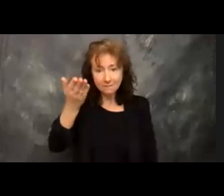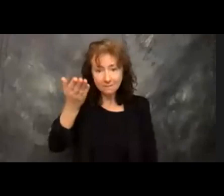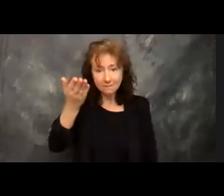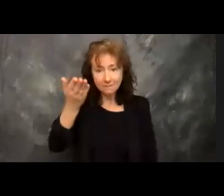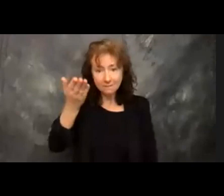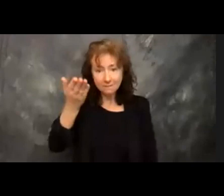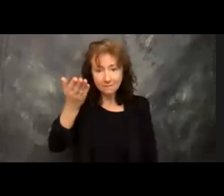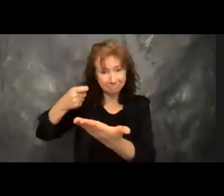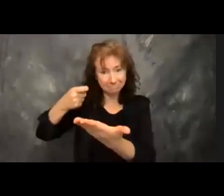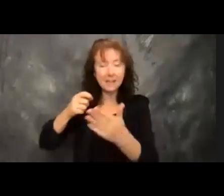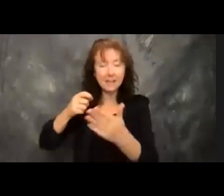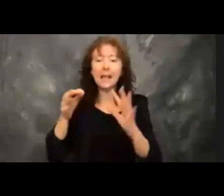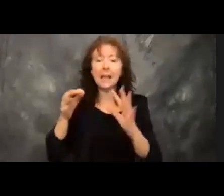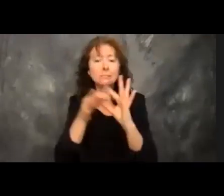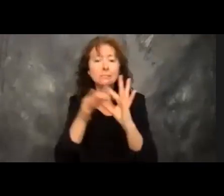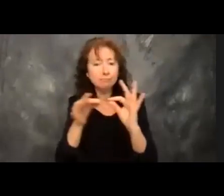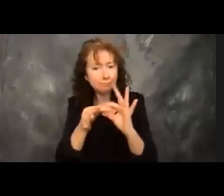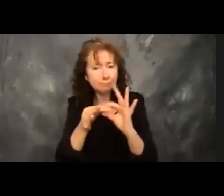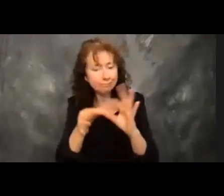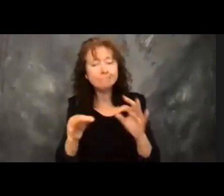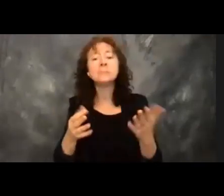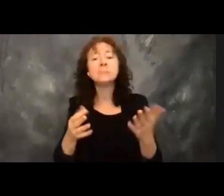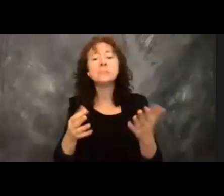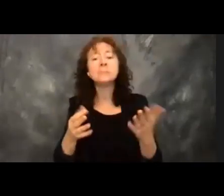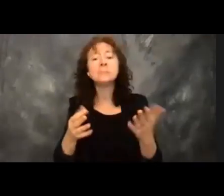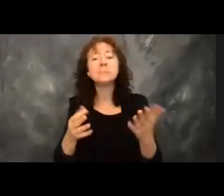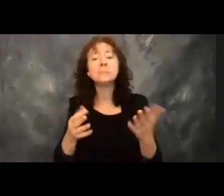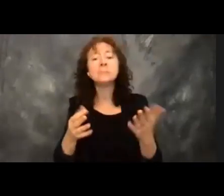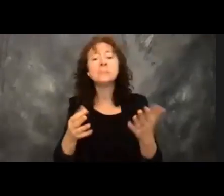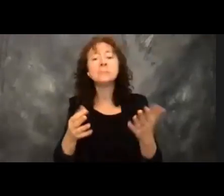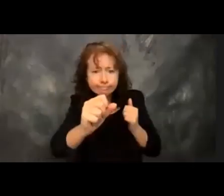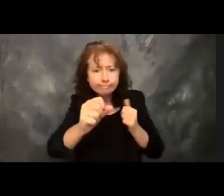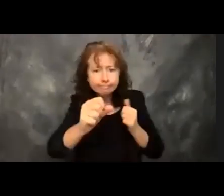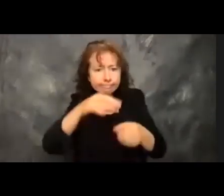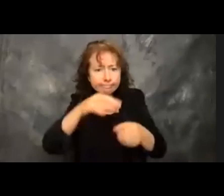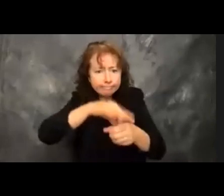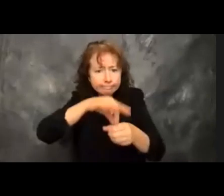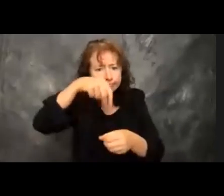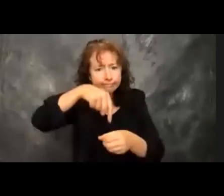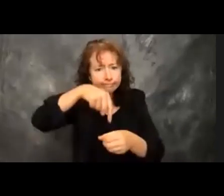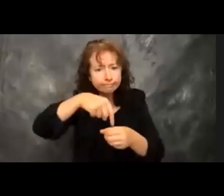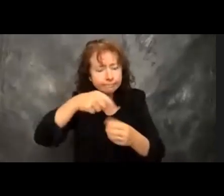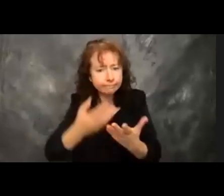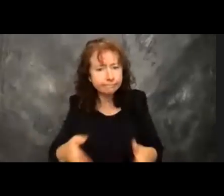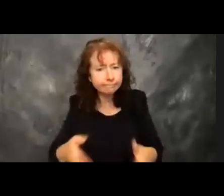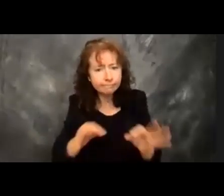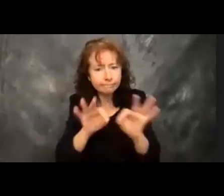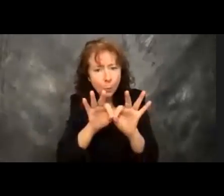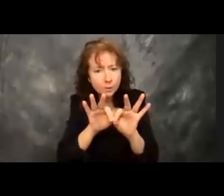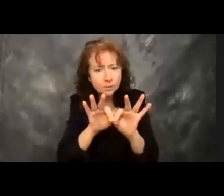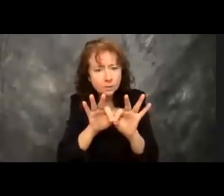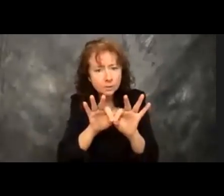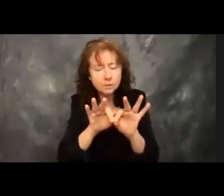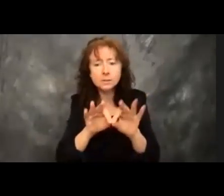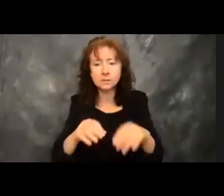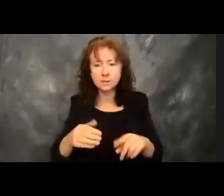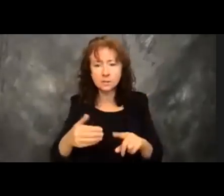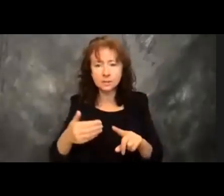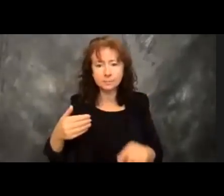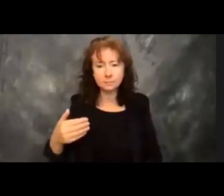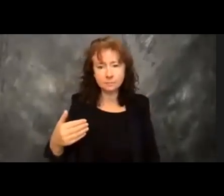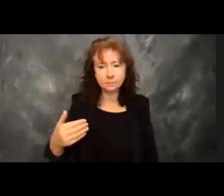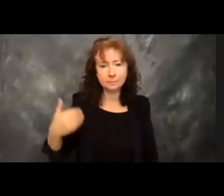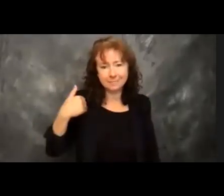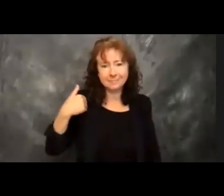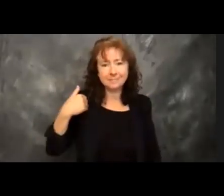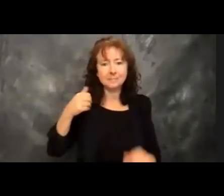said how this was a very interesting discussion and very important topic, noting that we have just experienced the International